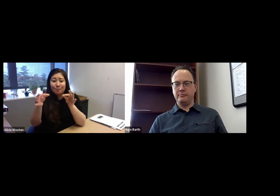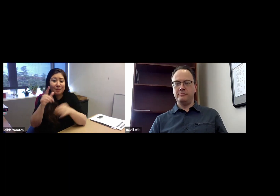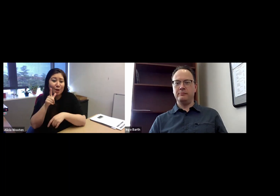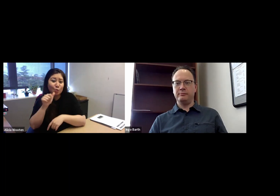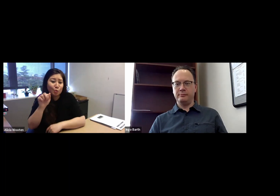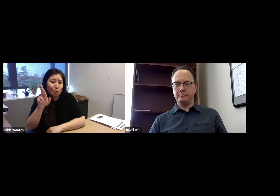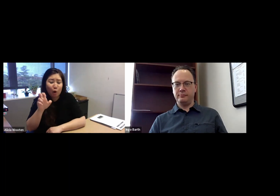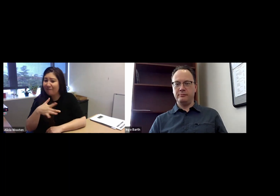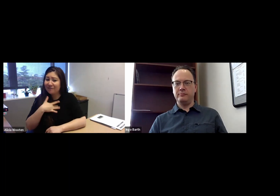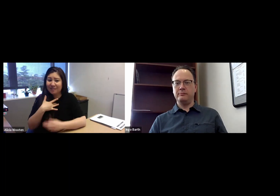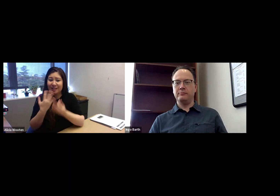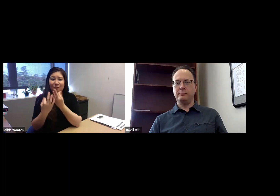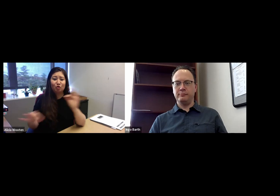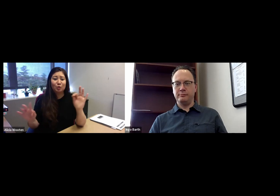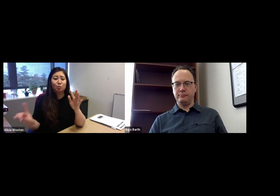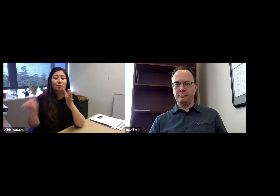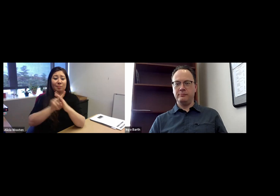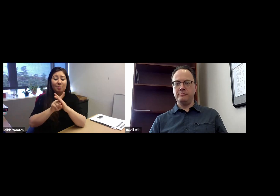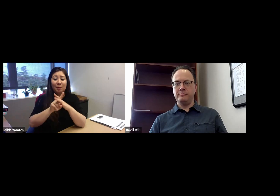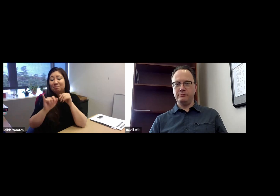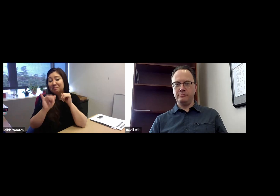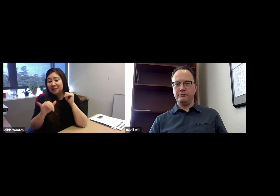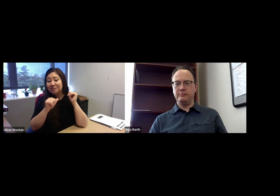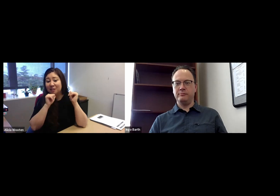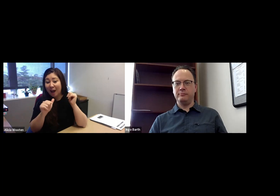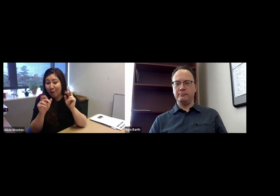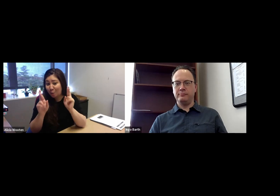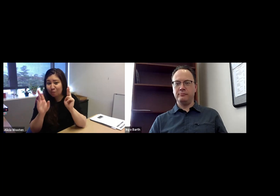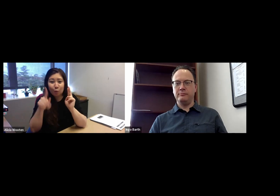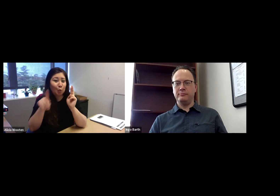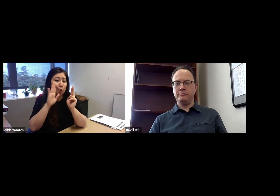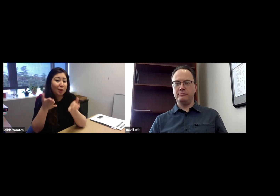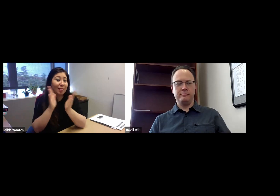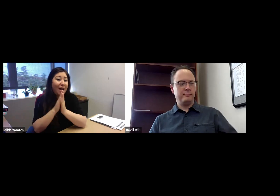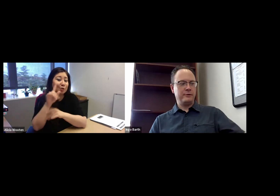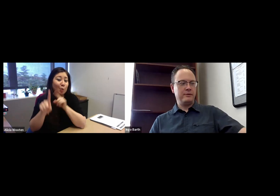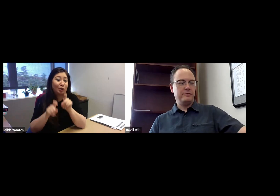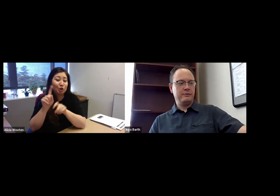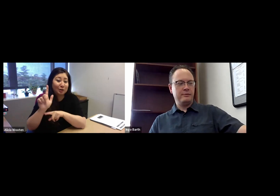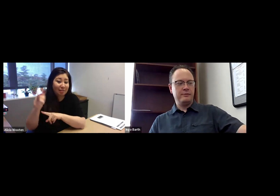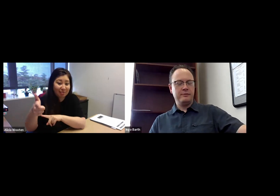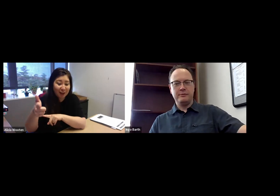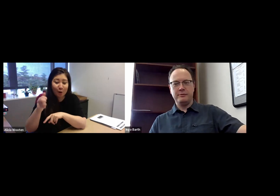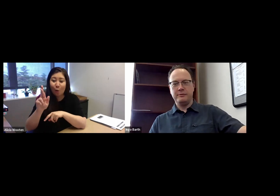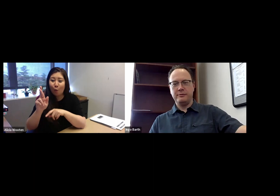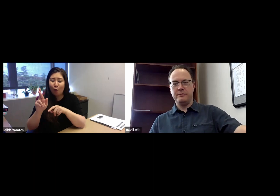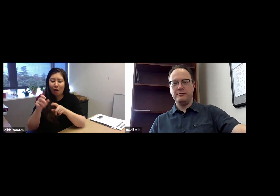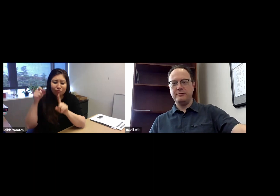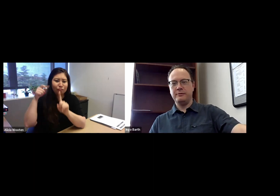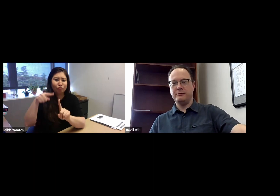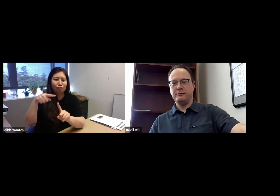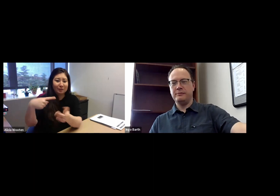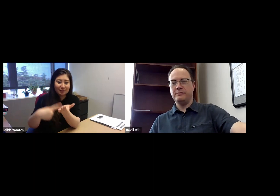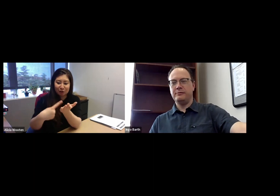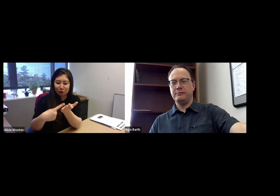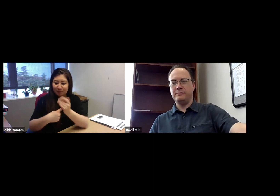So you could also, if you'd like to introduce yourself and explain who you are, just turn your camera on. So, but we are hoping